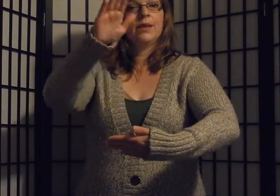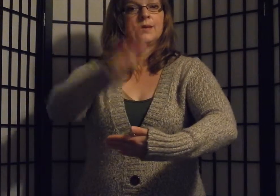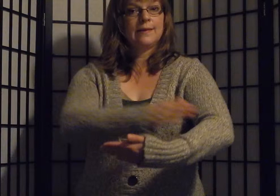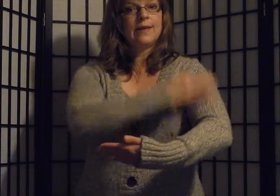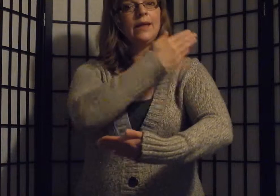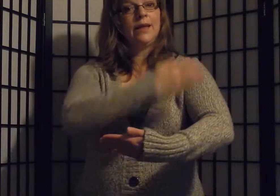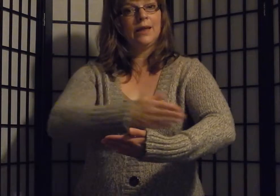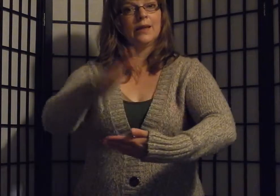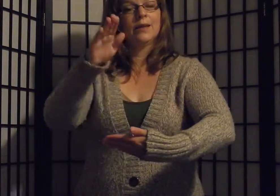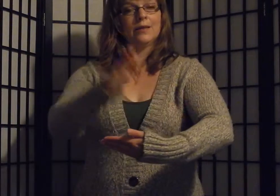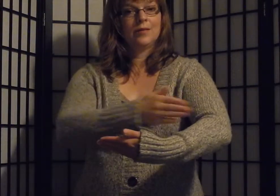sing,